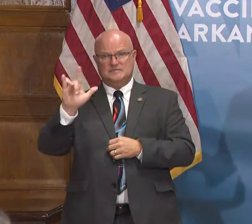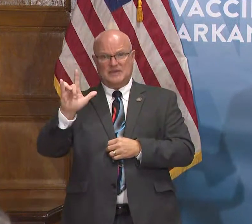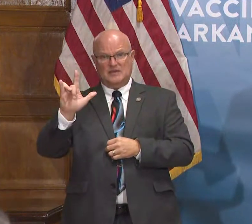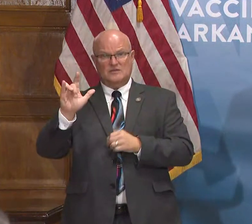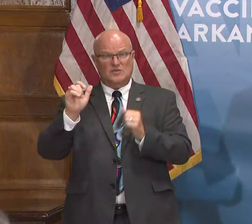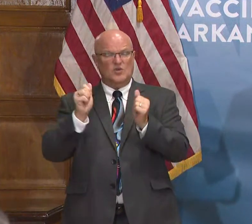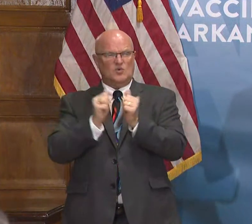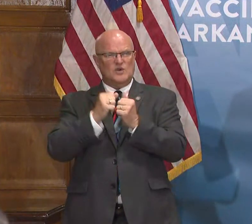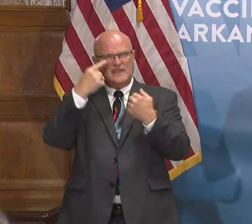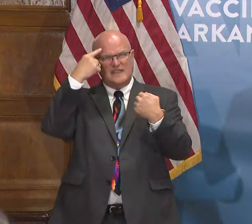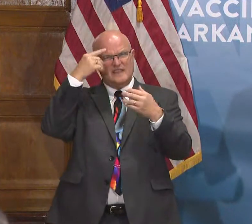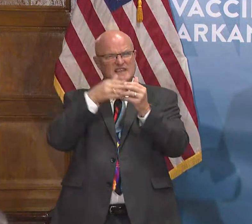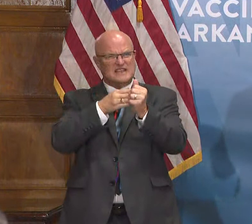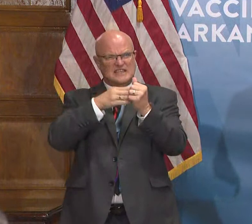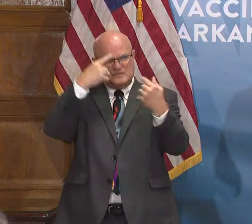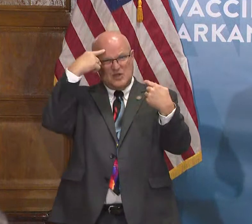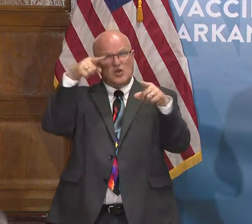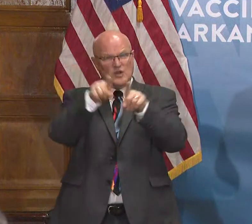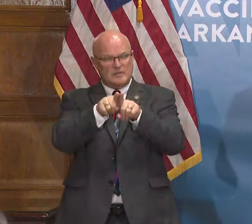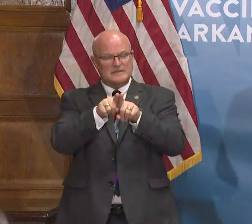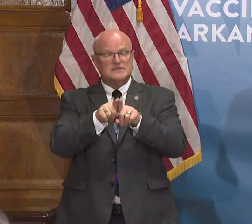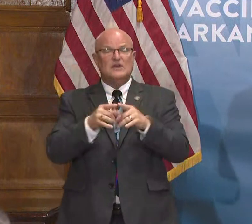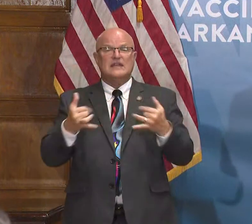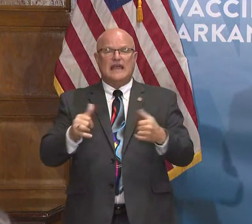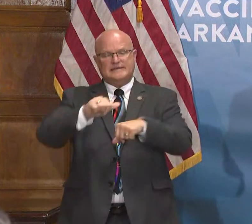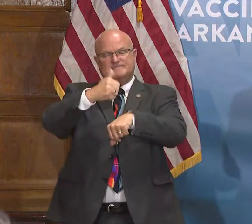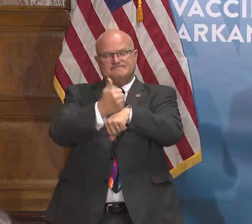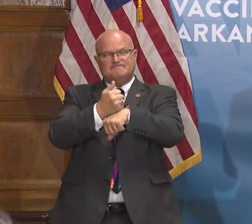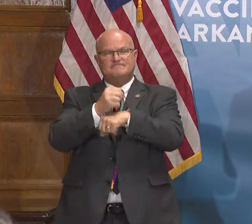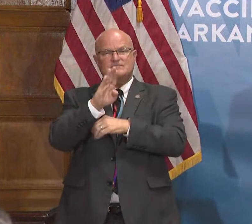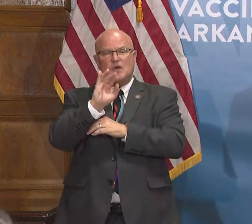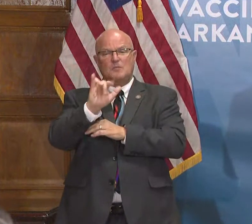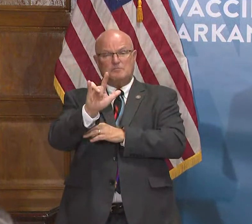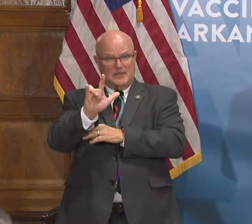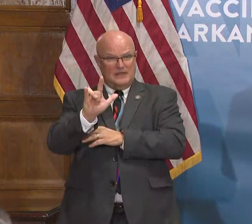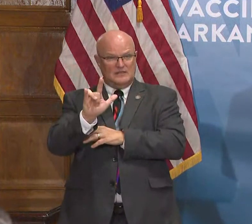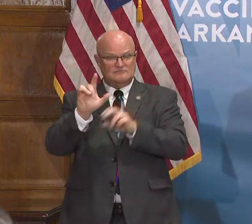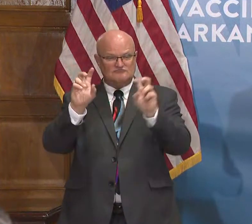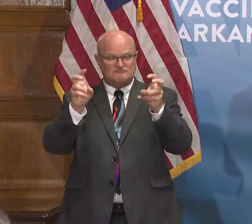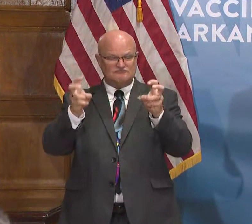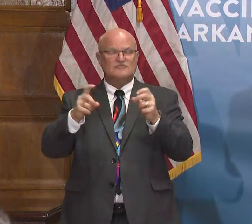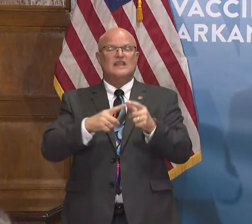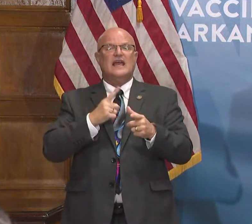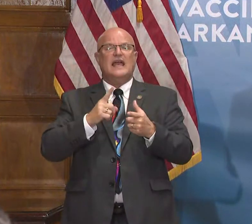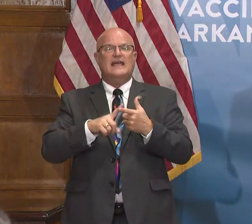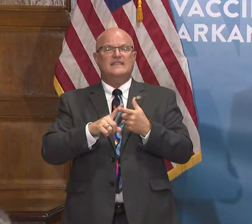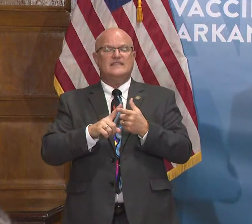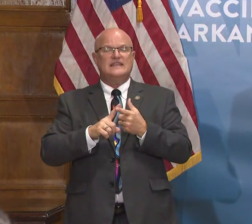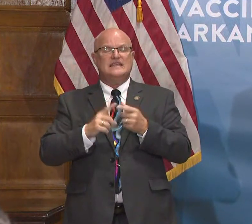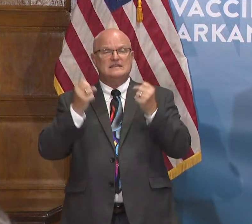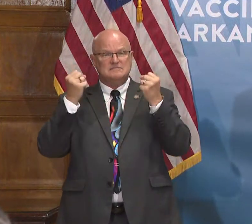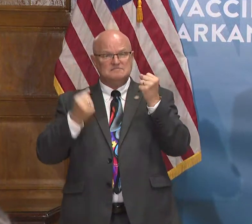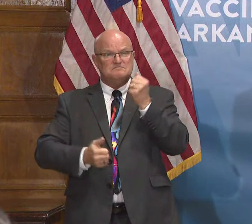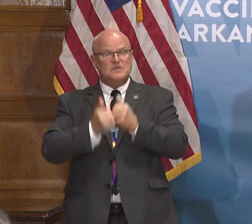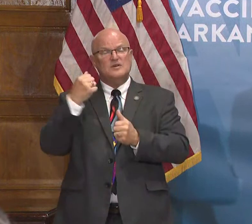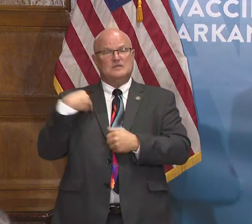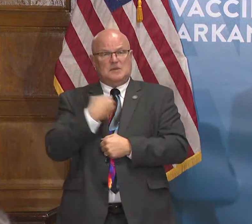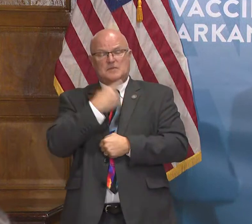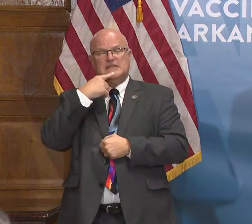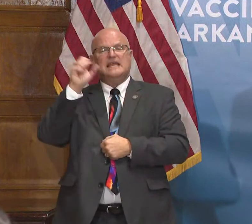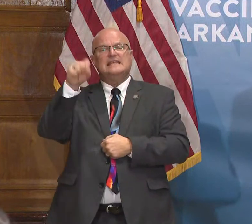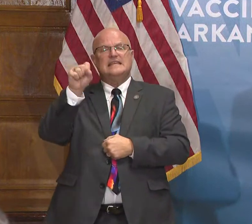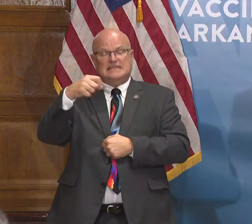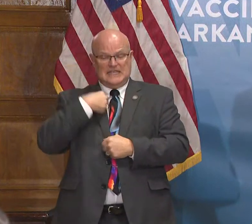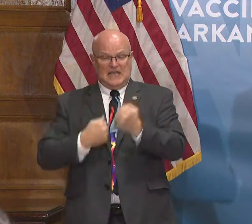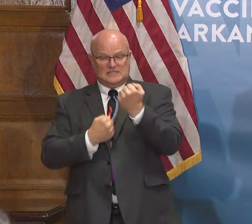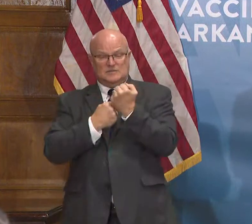leadership. And so we have to put that in bill form, and then we have to get a majority of the members to say, yes, I